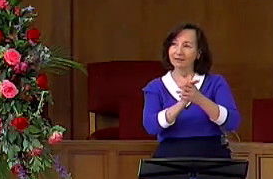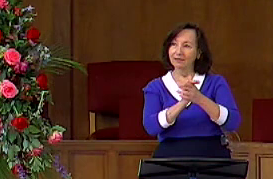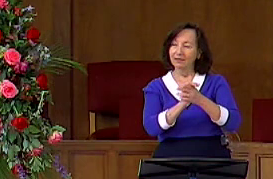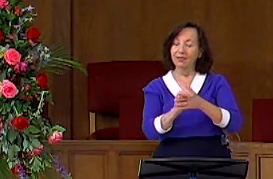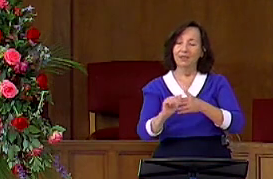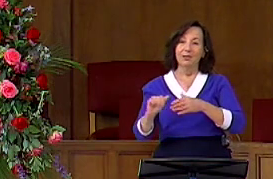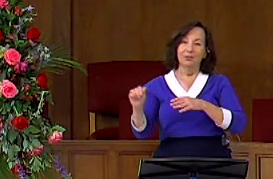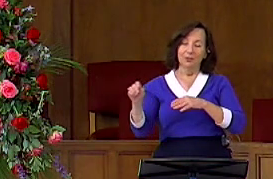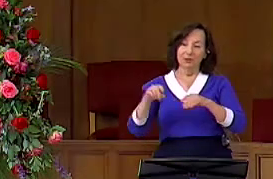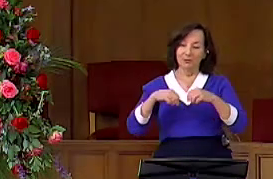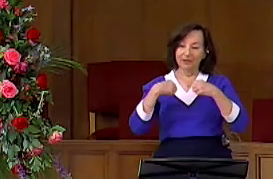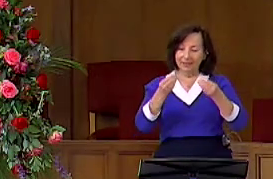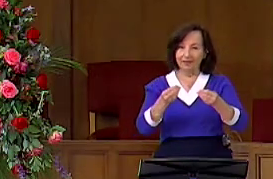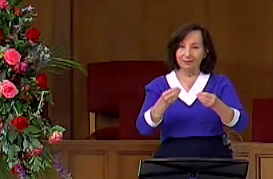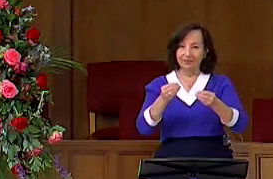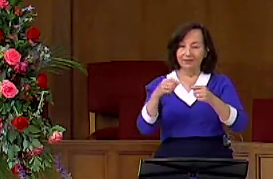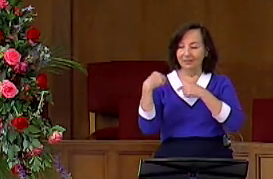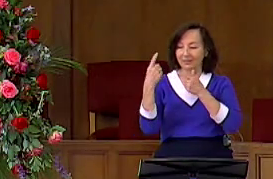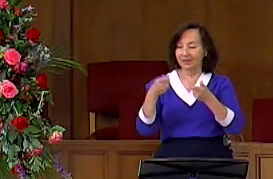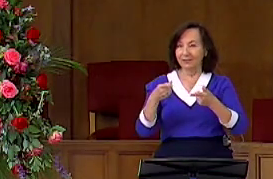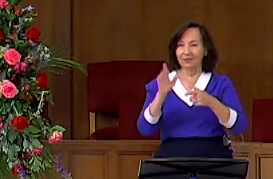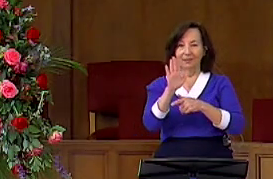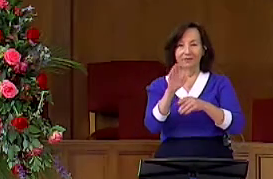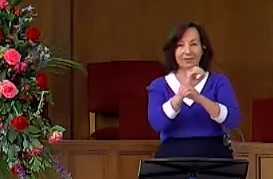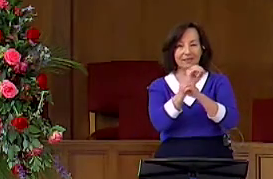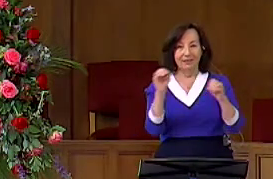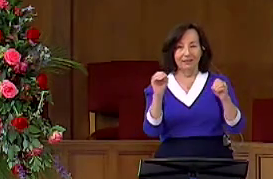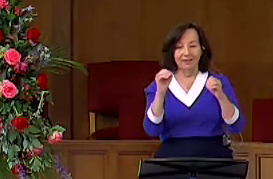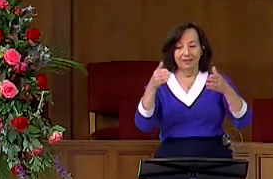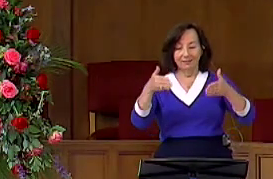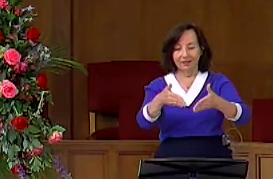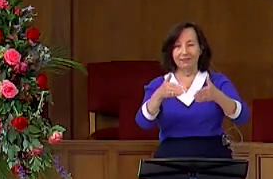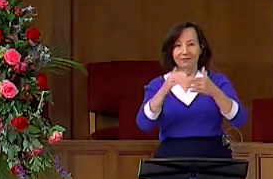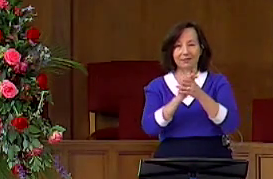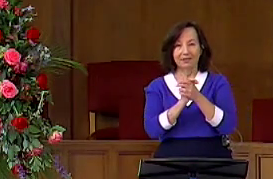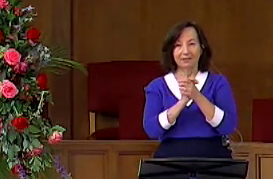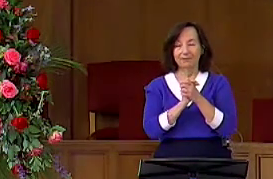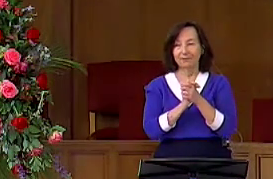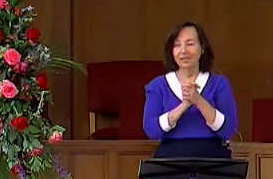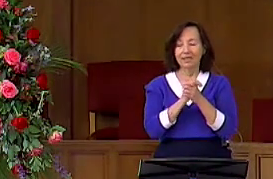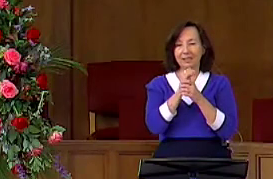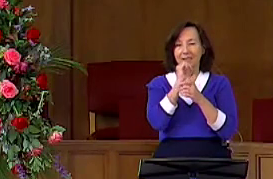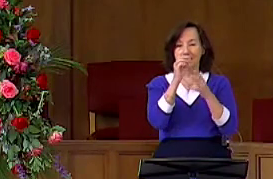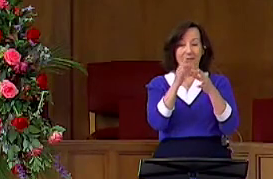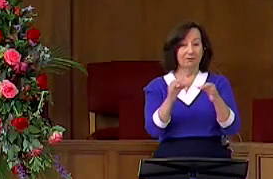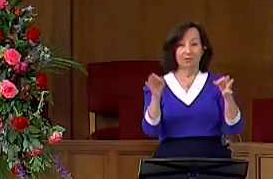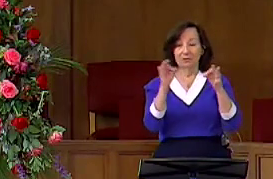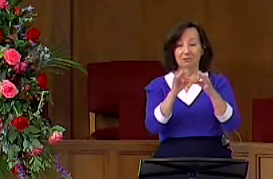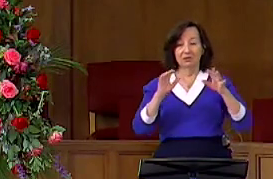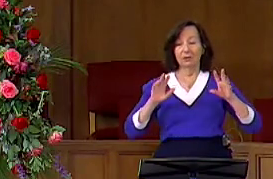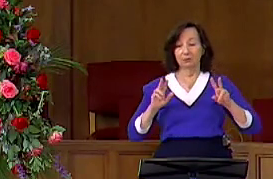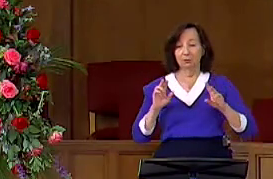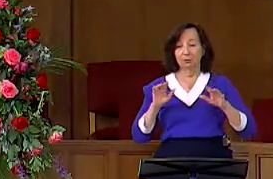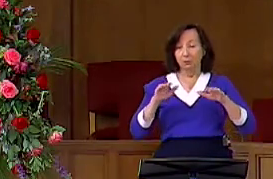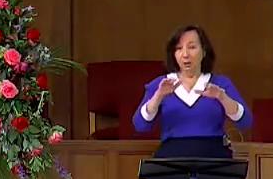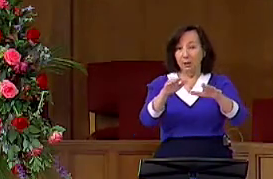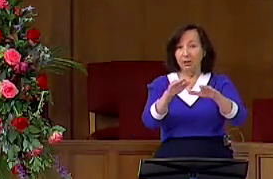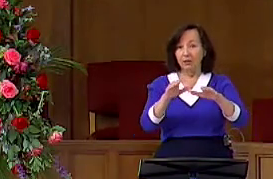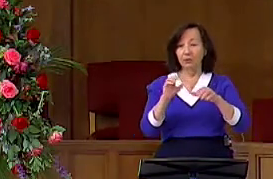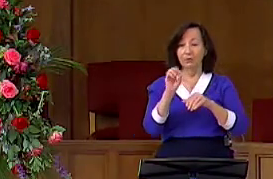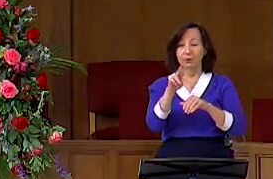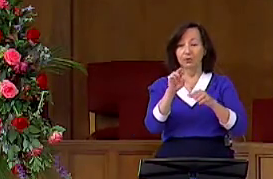Pour it until there's nothing left. It doesn't matter what crowd it is, doesn't matter if it's just